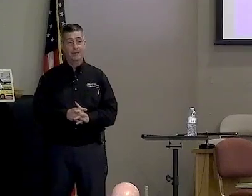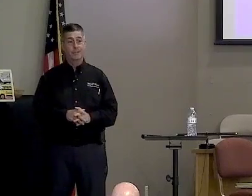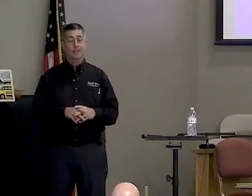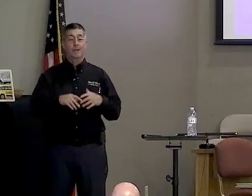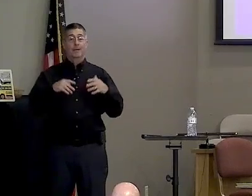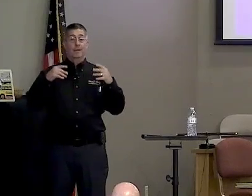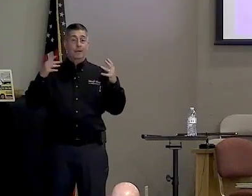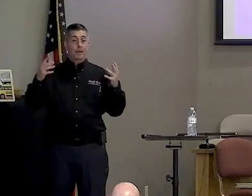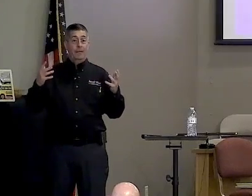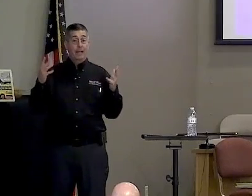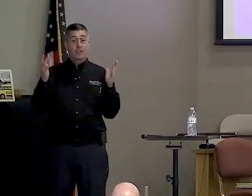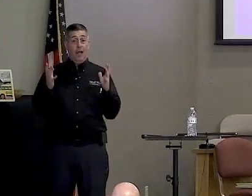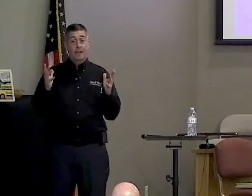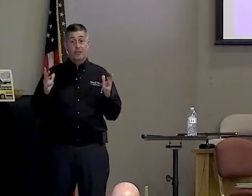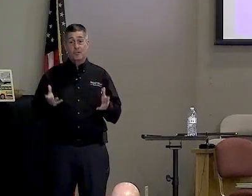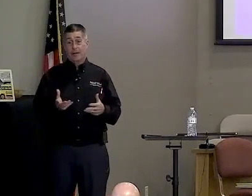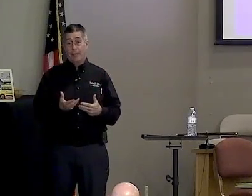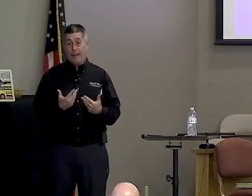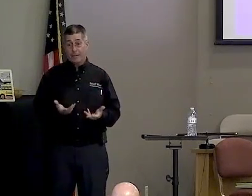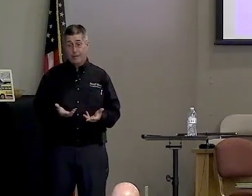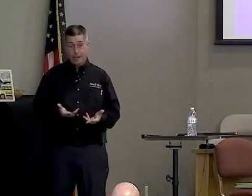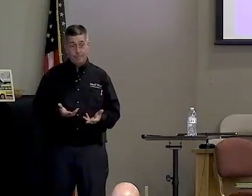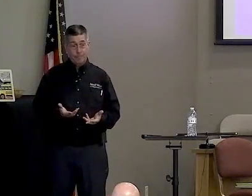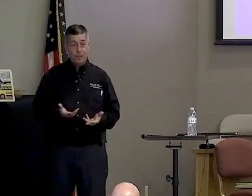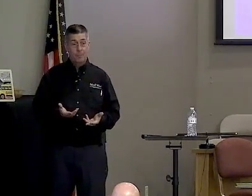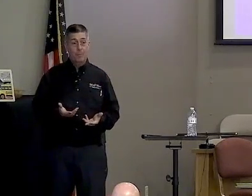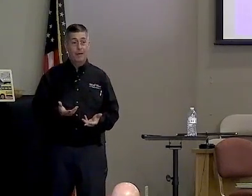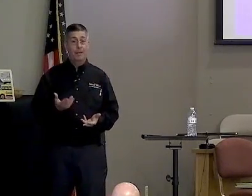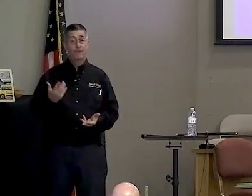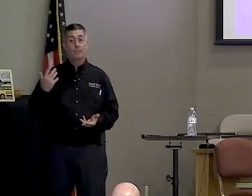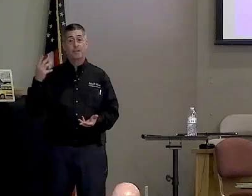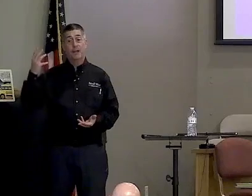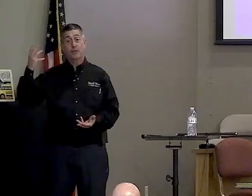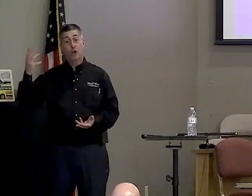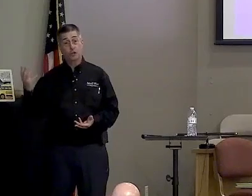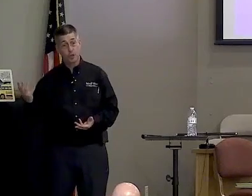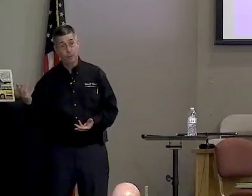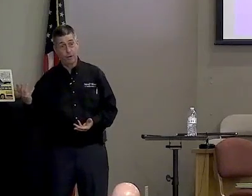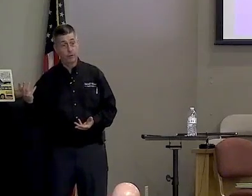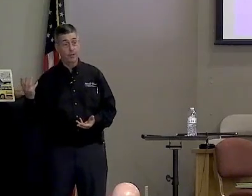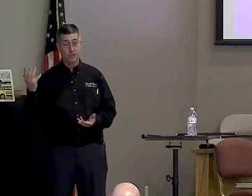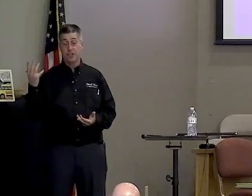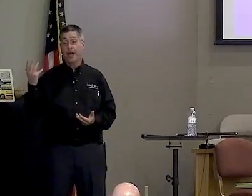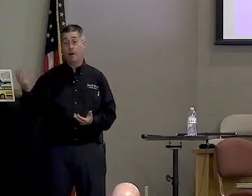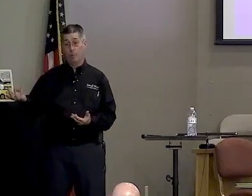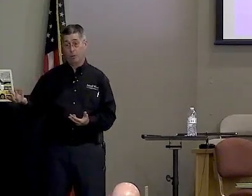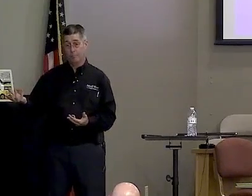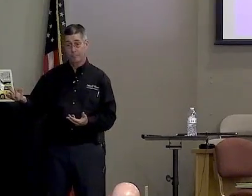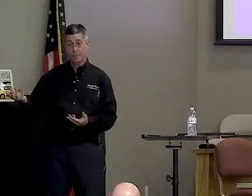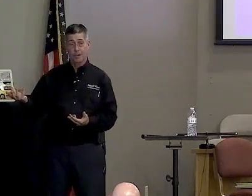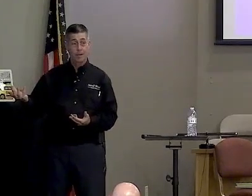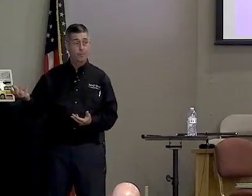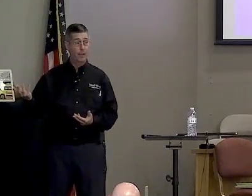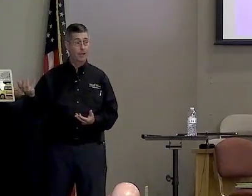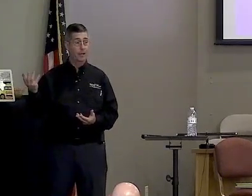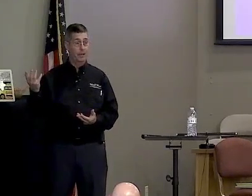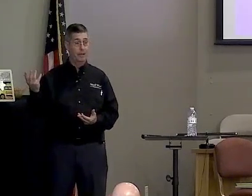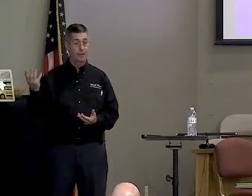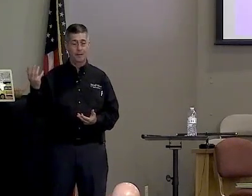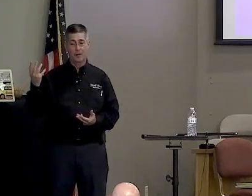that's not necessarily a bad thing. But from the deaf culture point of view, it is terrible. They're not